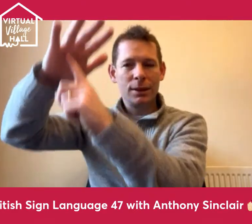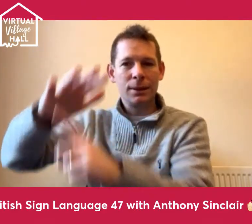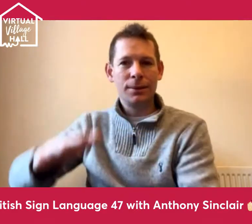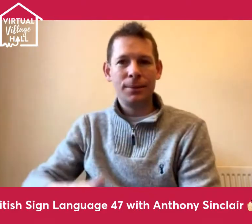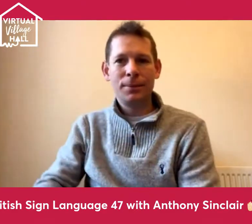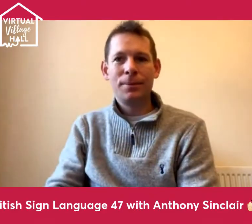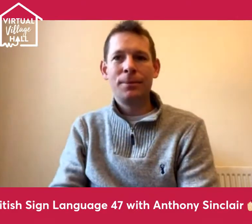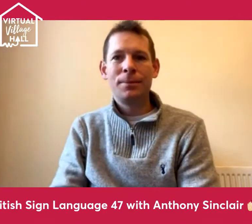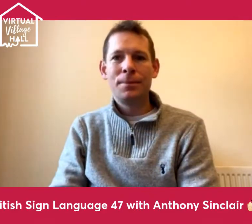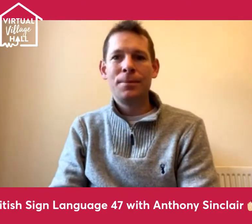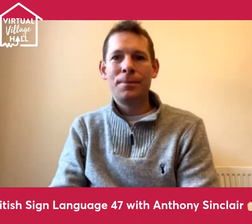Helicopter.